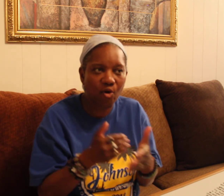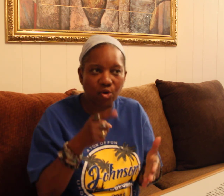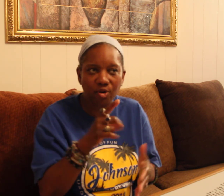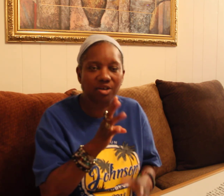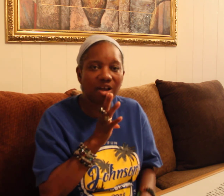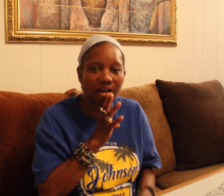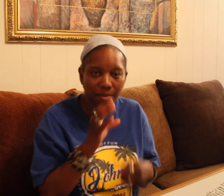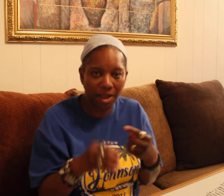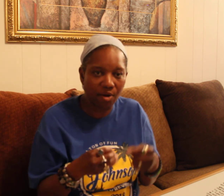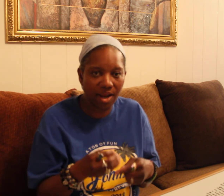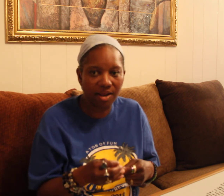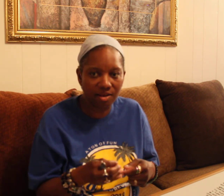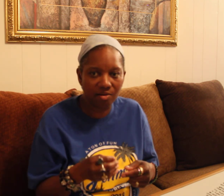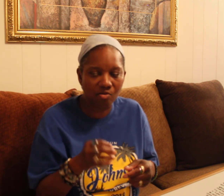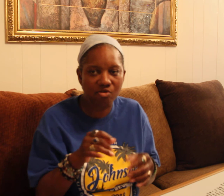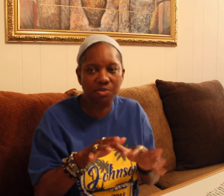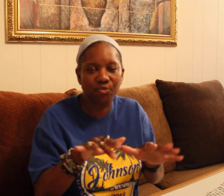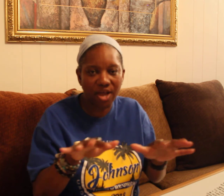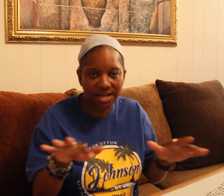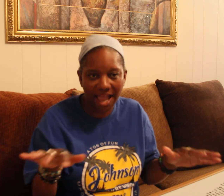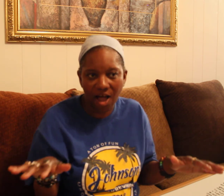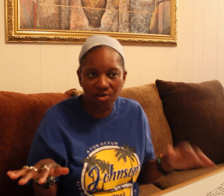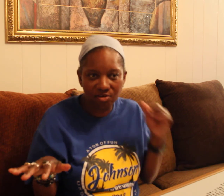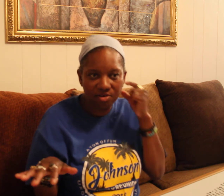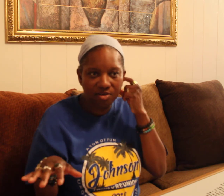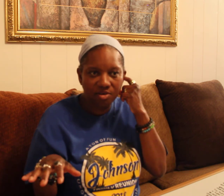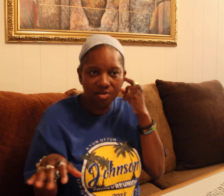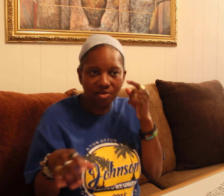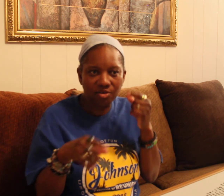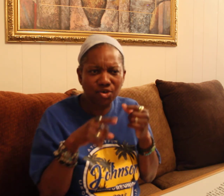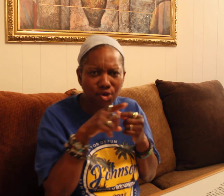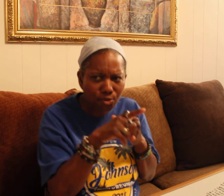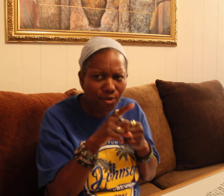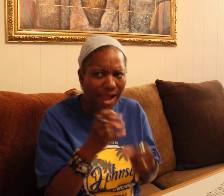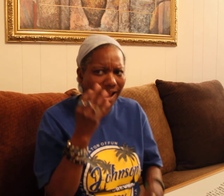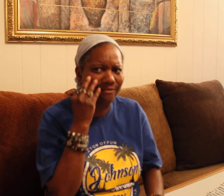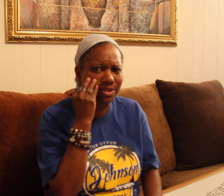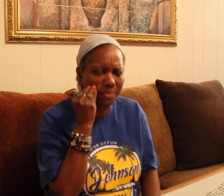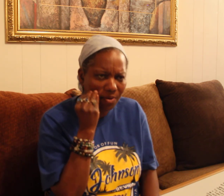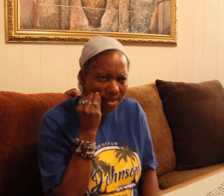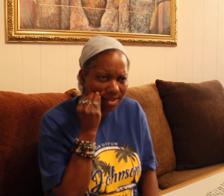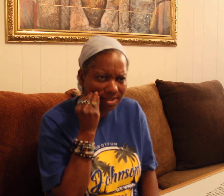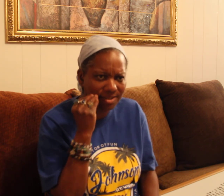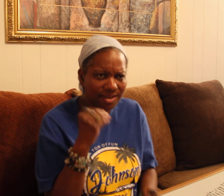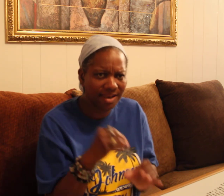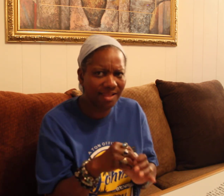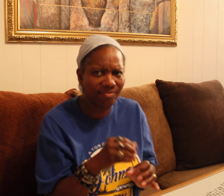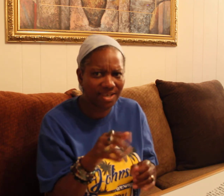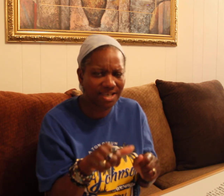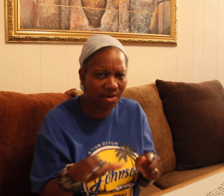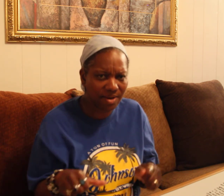you can talk about it or spread it out. You got to have experience in these